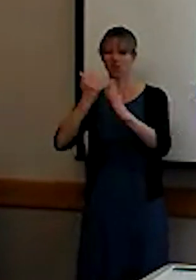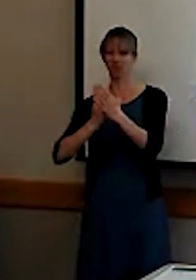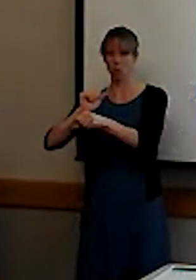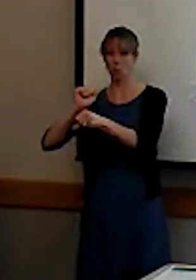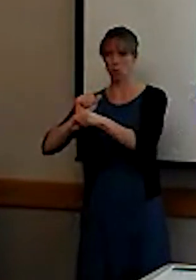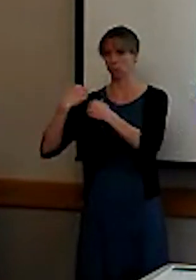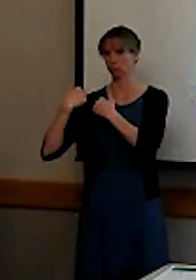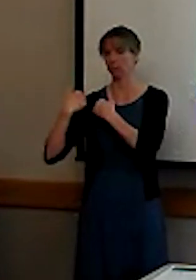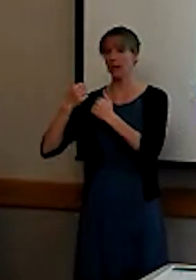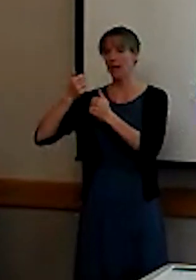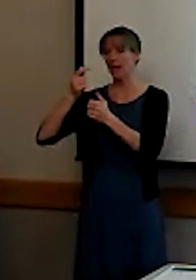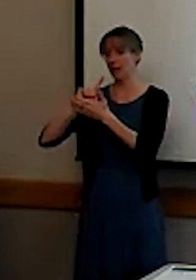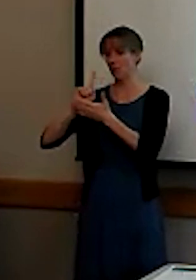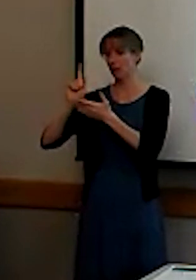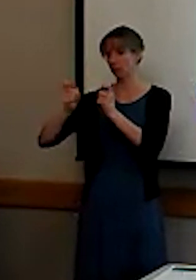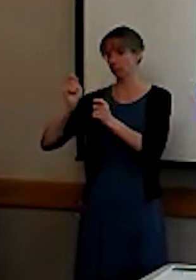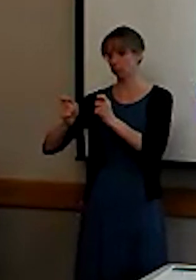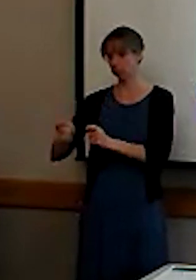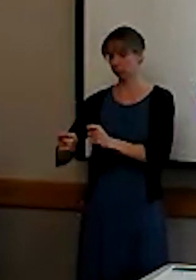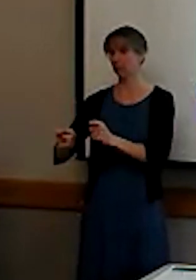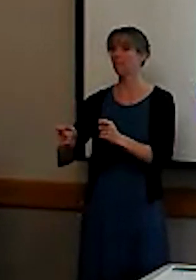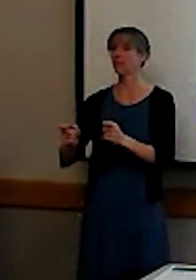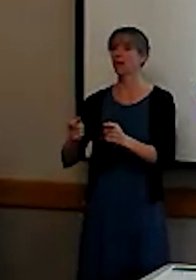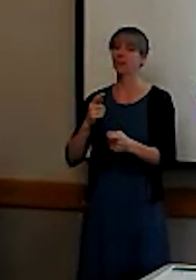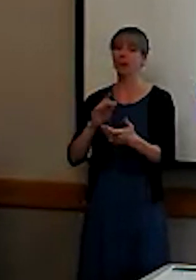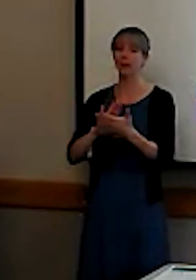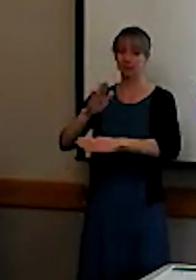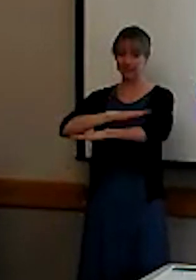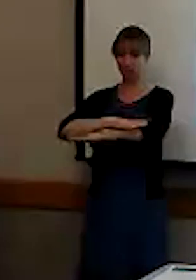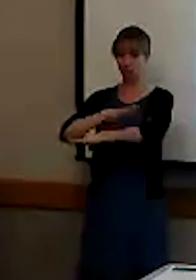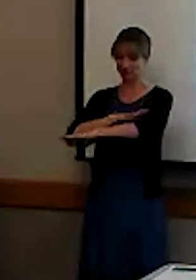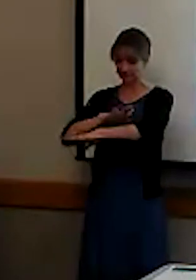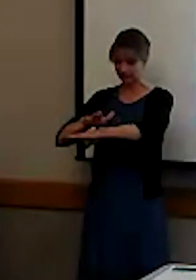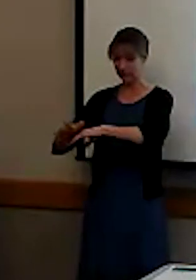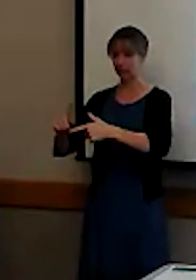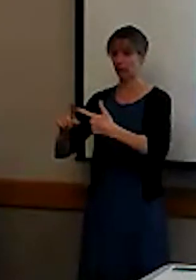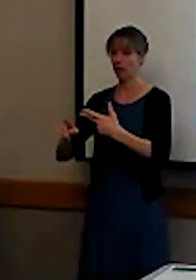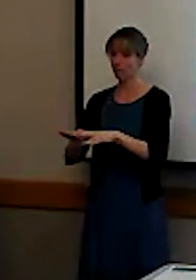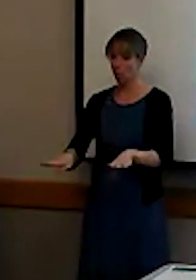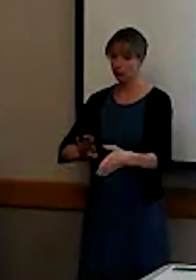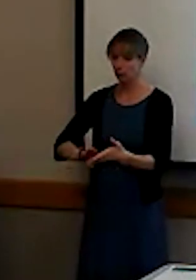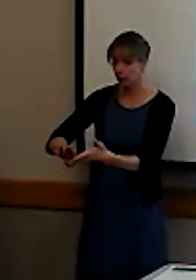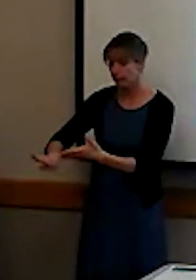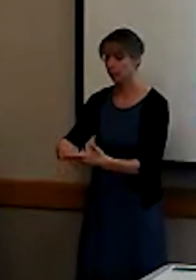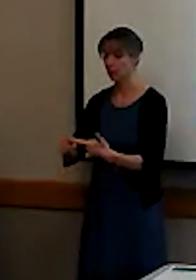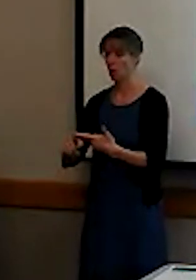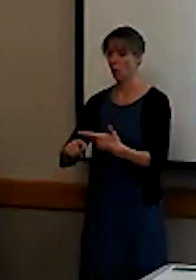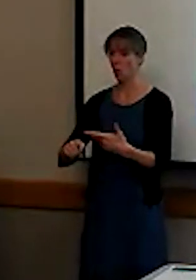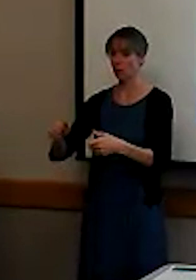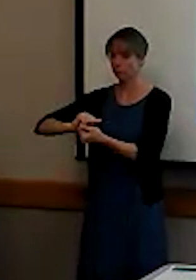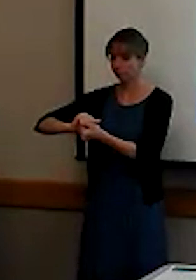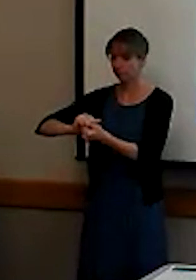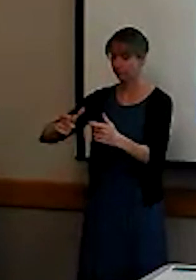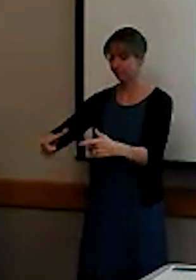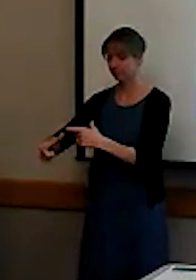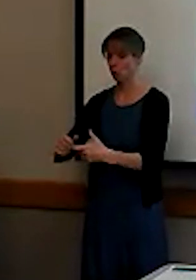and every week it's something different. So whether it's cleaning the counters, sweeping the floors, doing the dishes, drying the dishes, putting